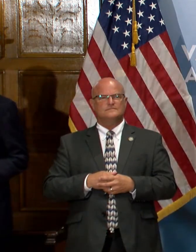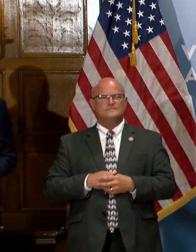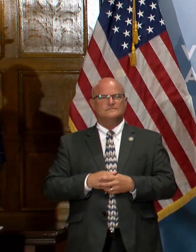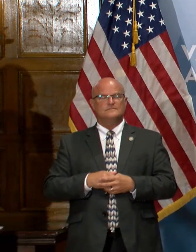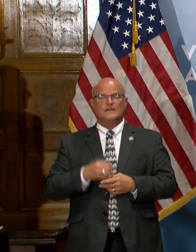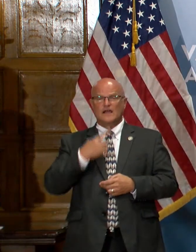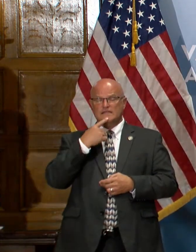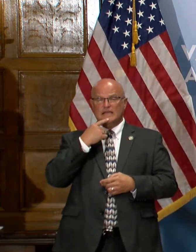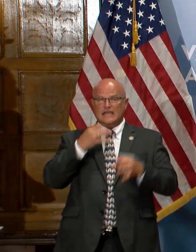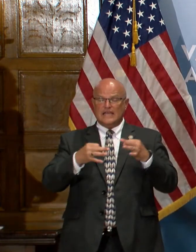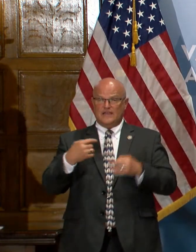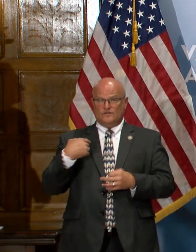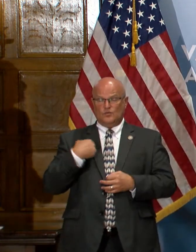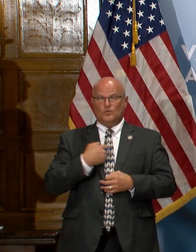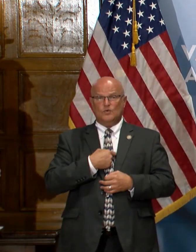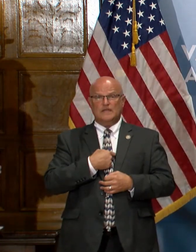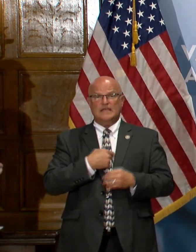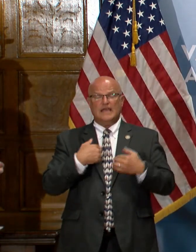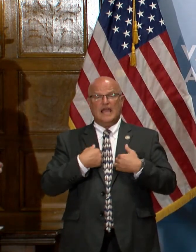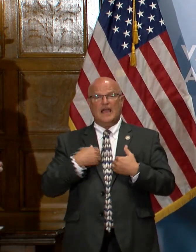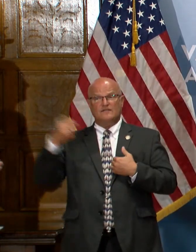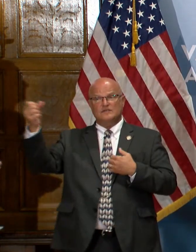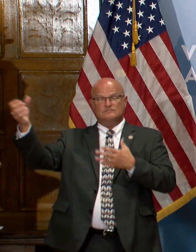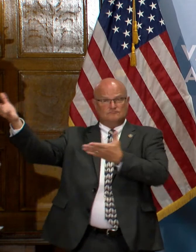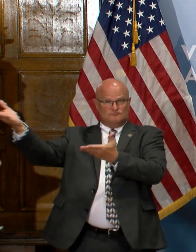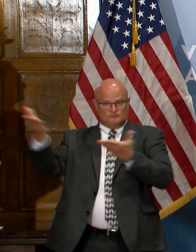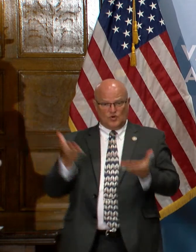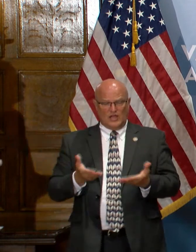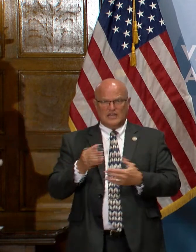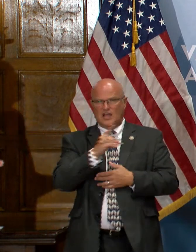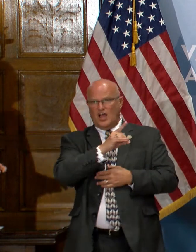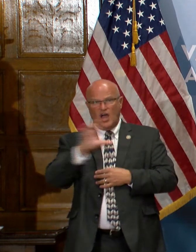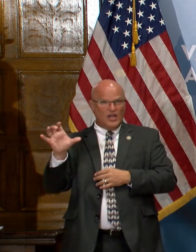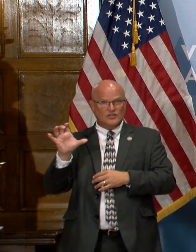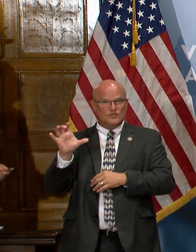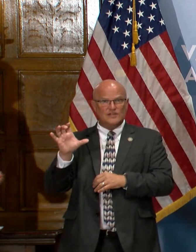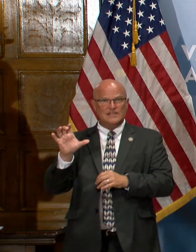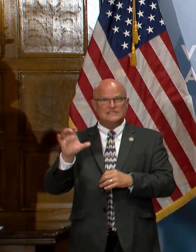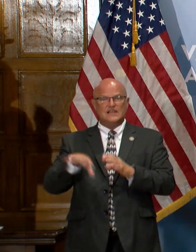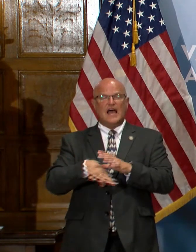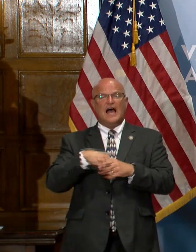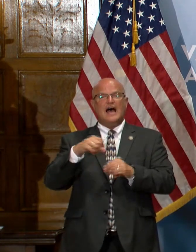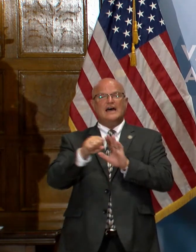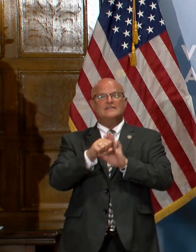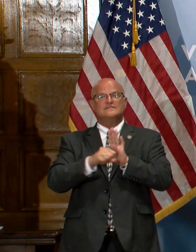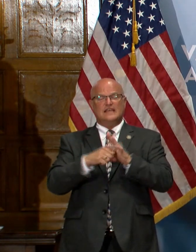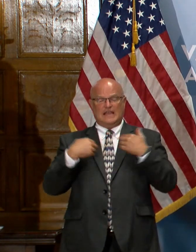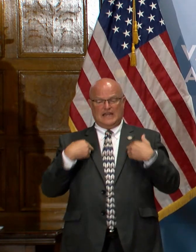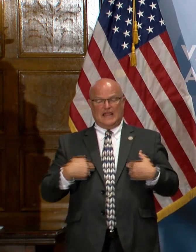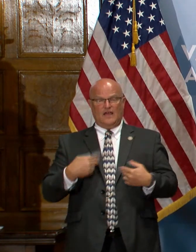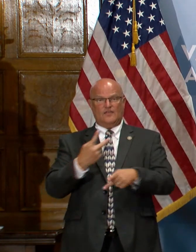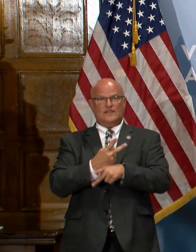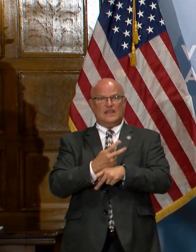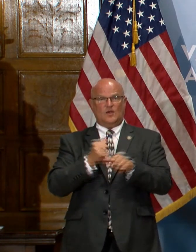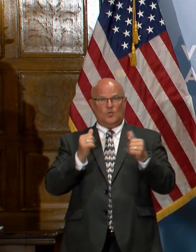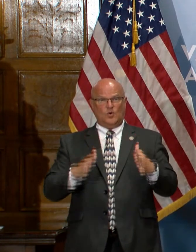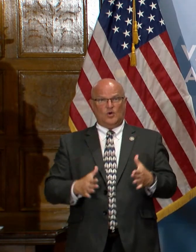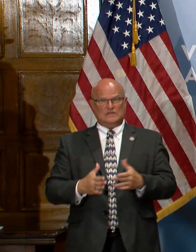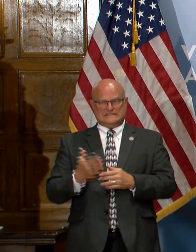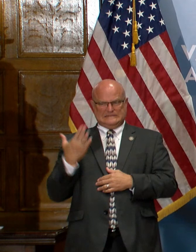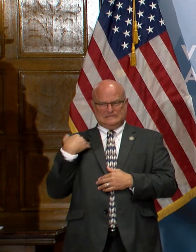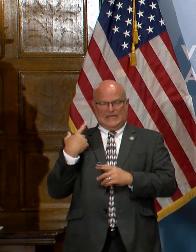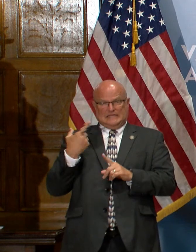I would just say that we have brought in hundreds of out-of-state healthcare workers within the past